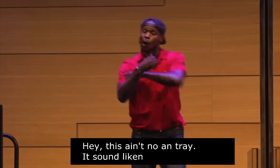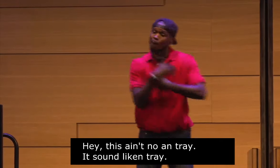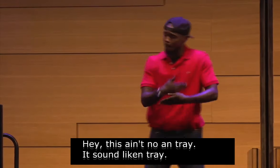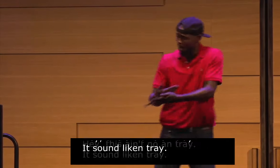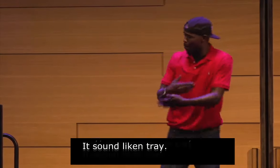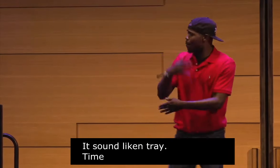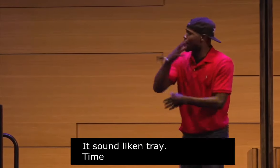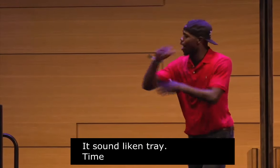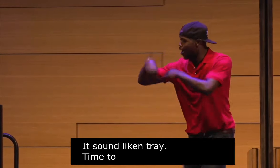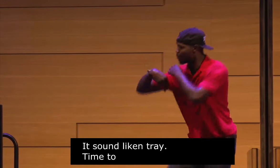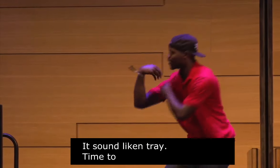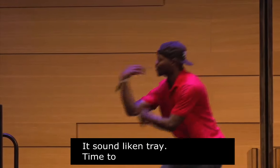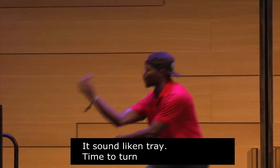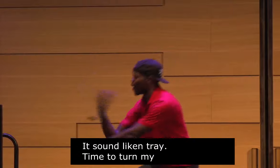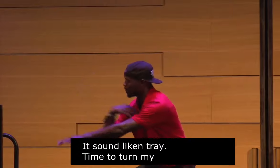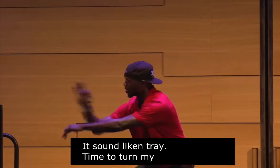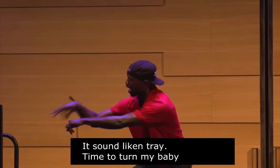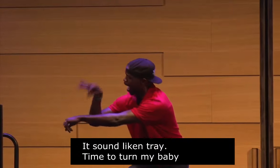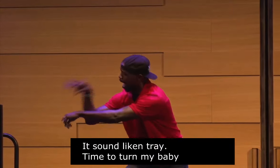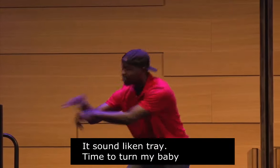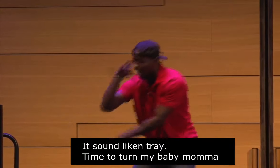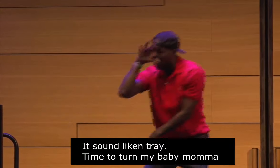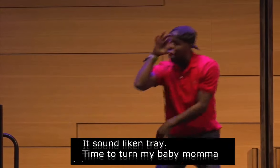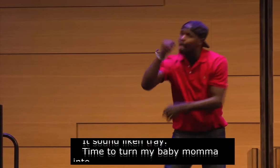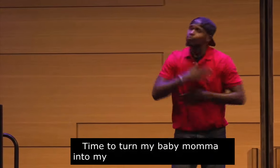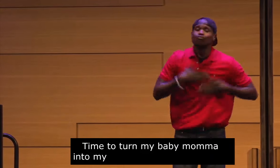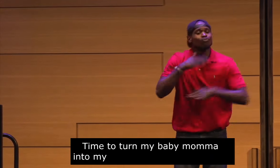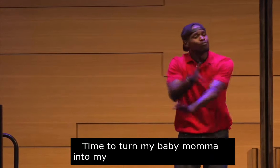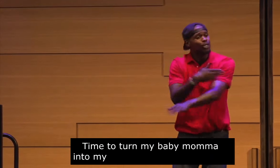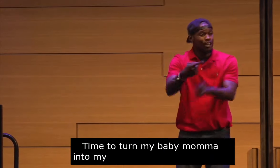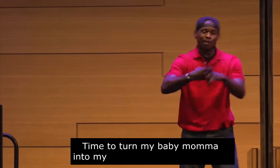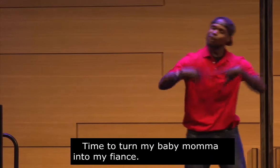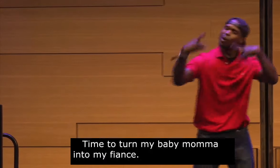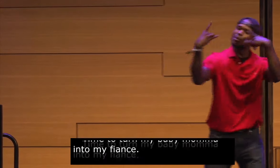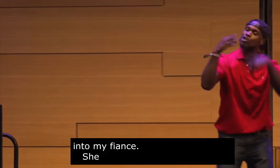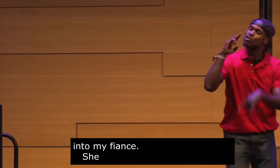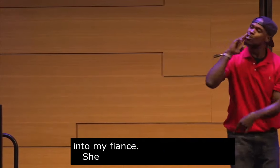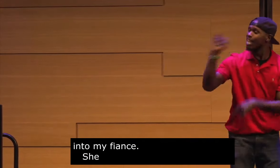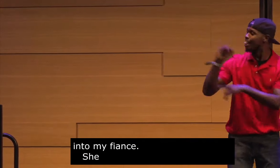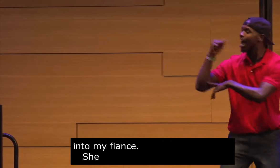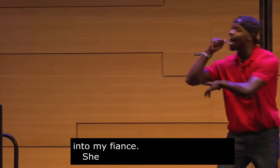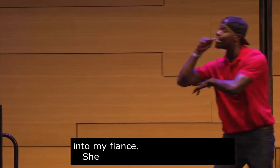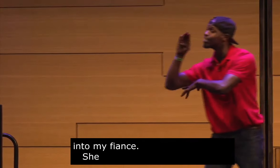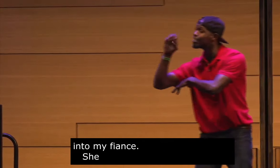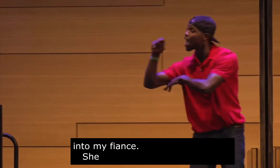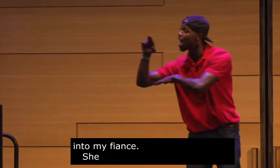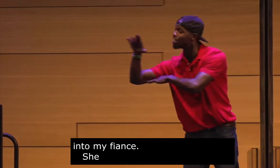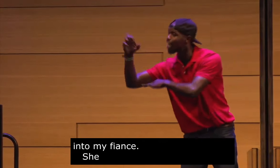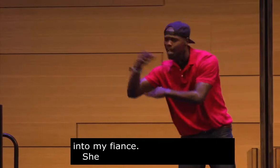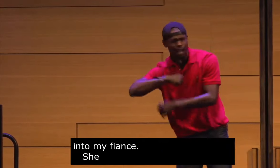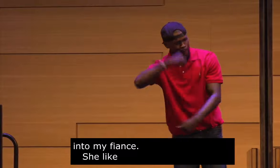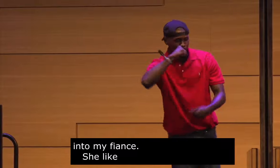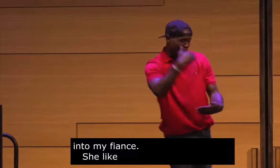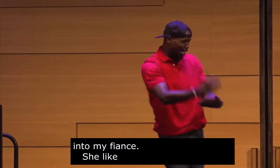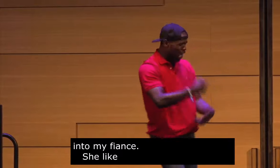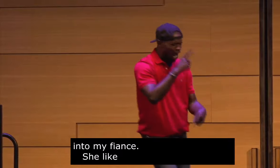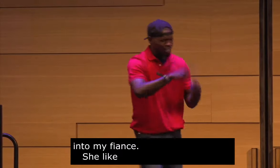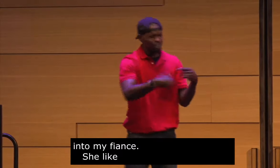my baby mama to my fiance. She like music, she from Houston, like Auntie Yonce. Man, my daughter